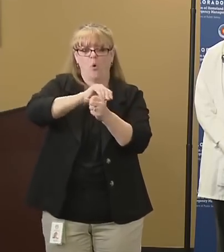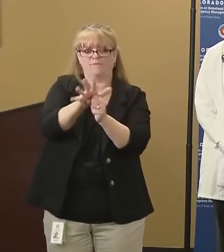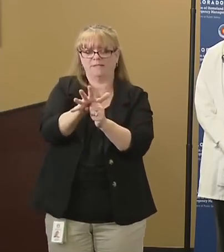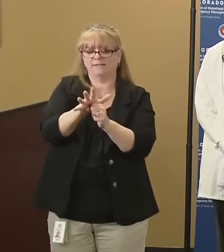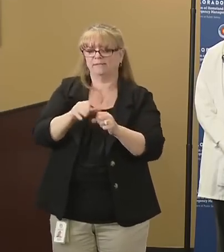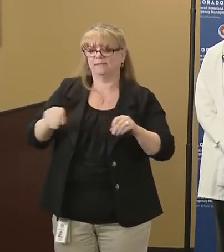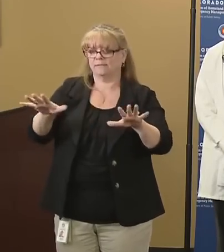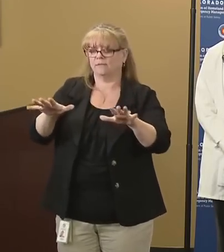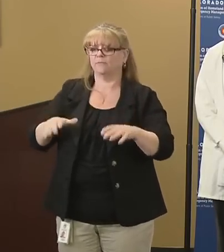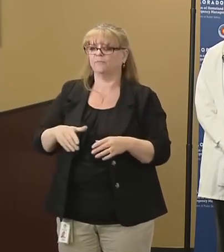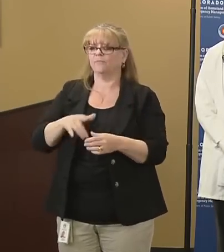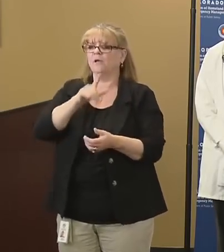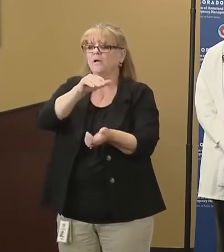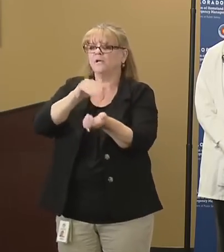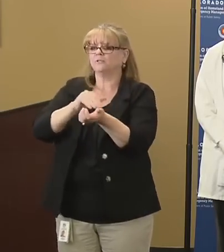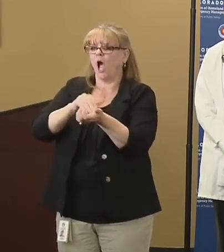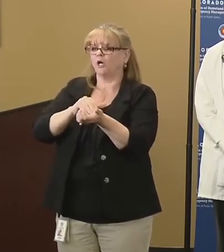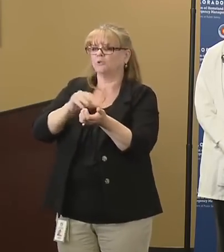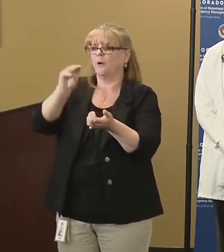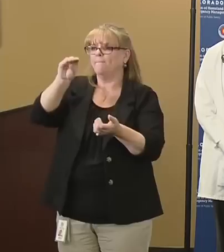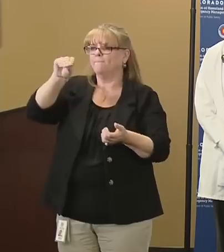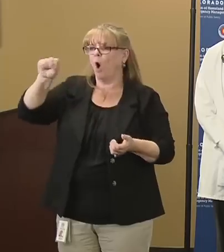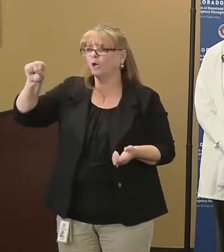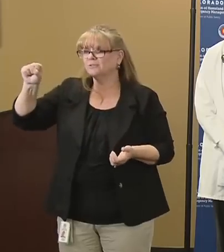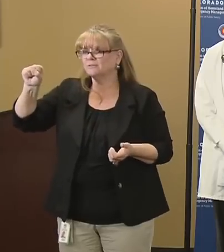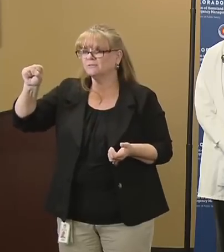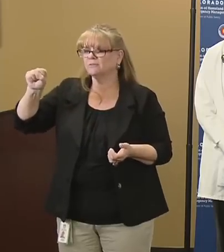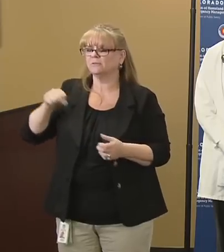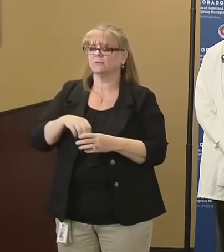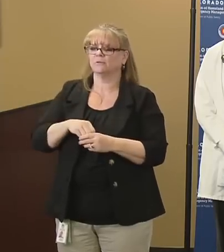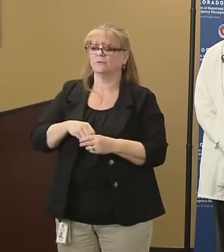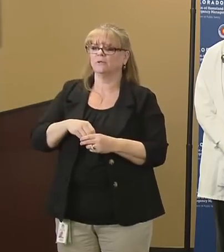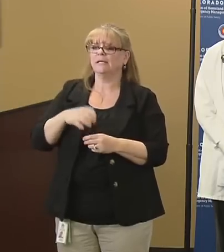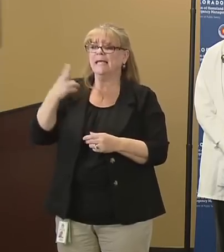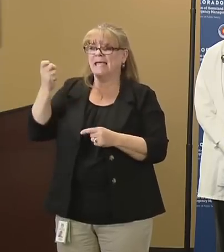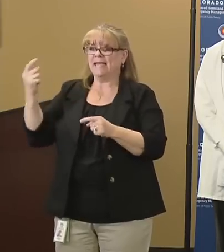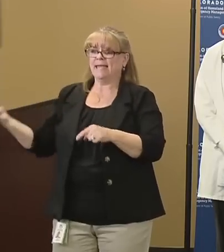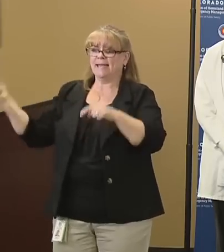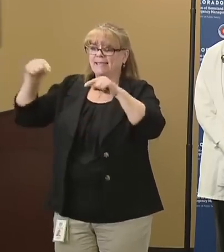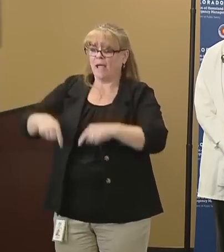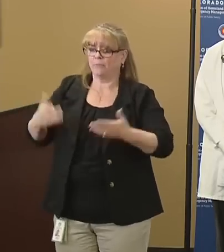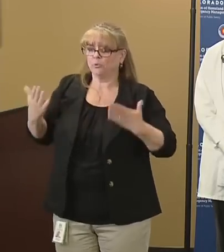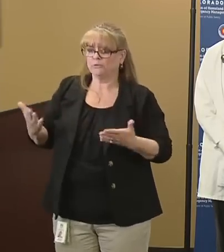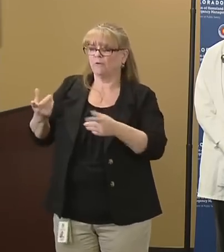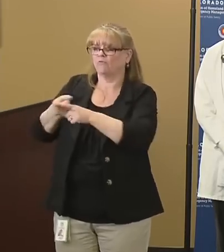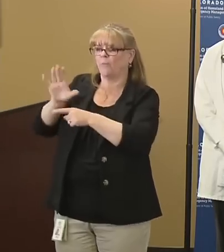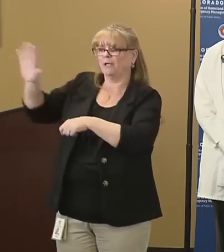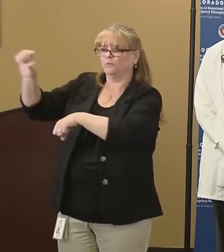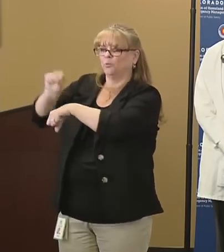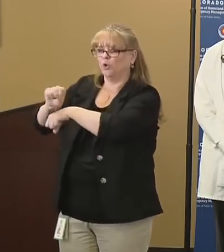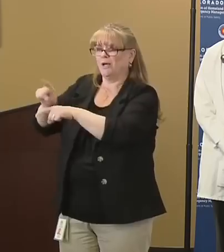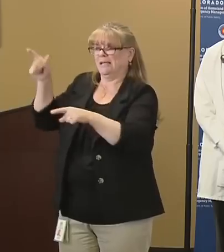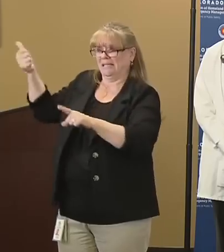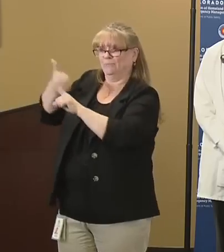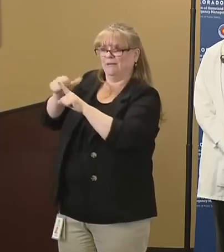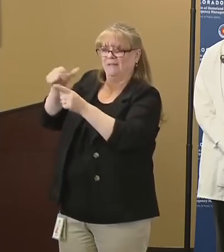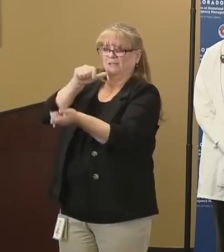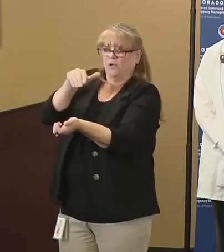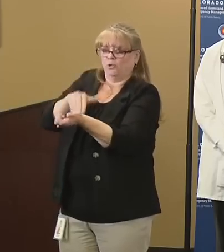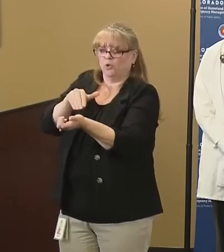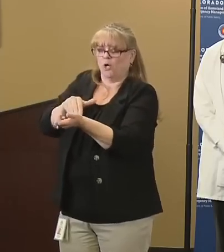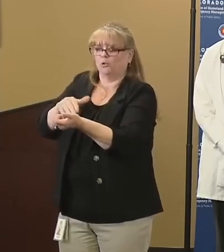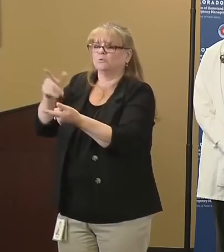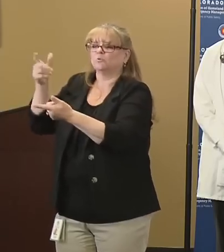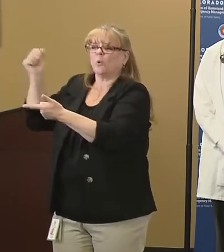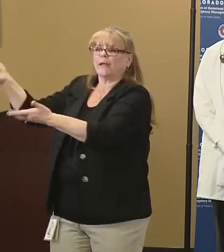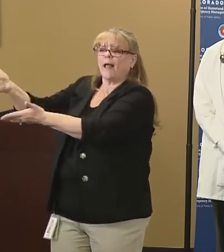and a doctor at UC Health. Dr. Moss stepped away just today from his important duties to attend this press conference to help share with you really what's going